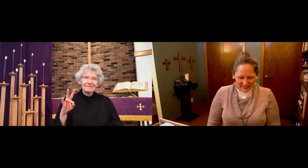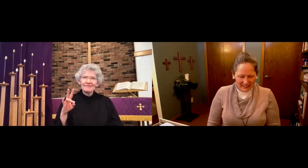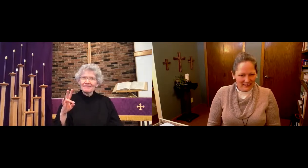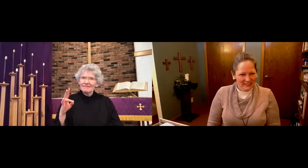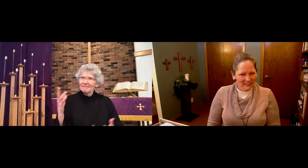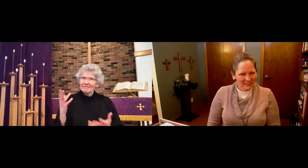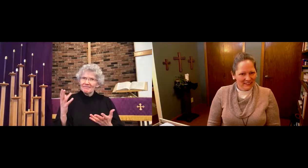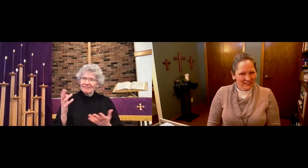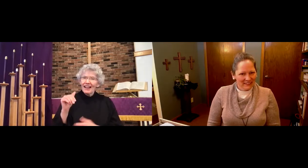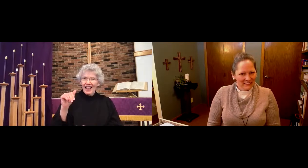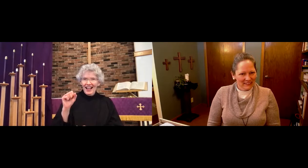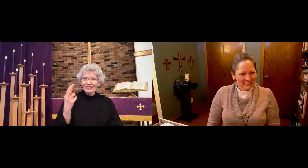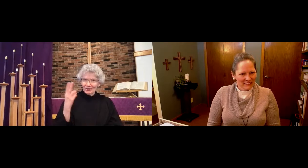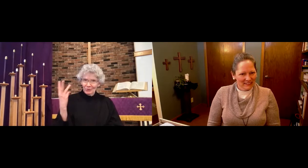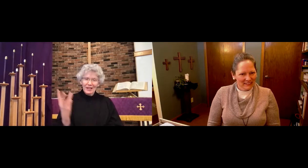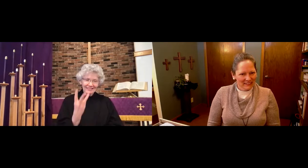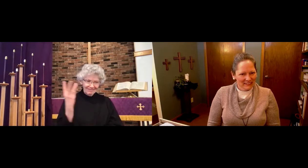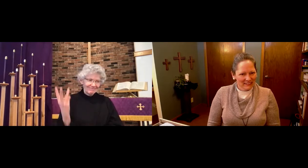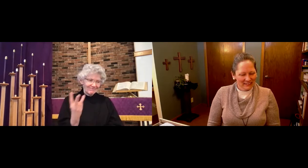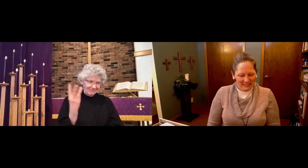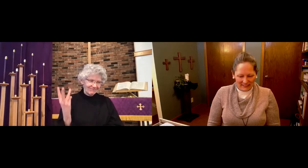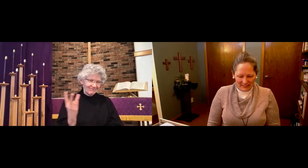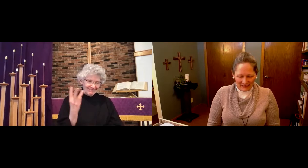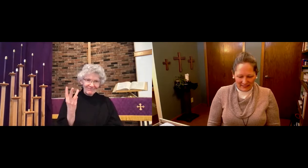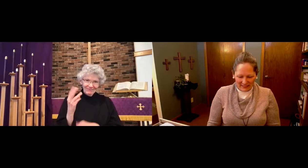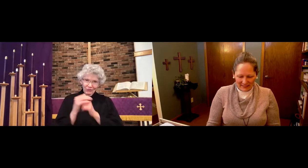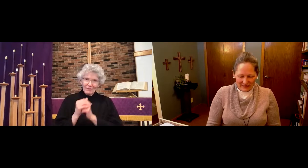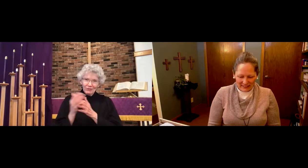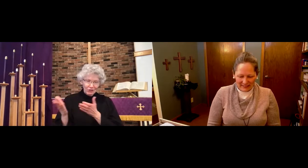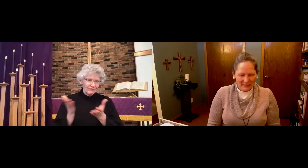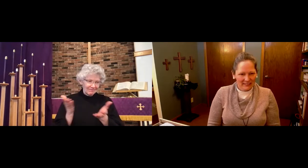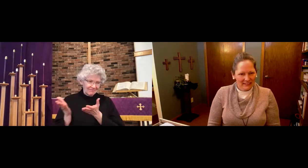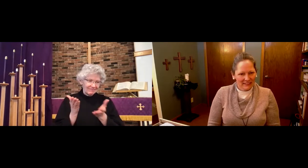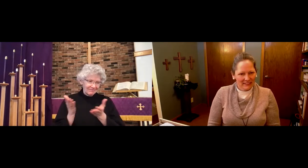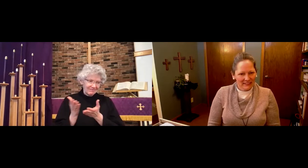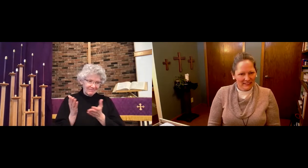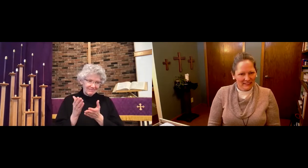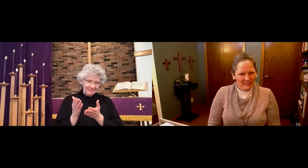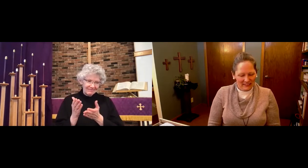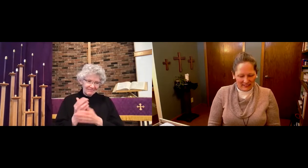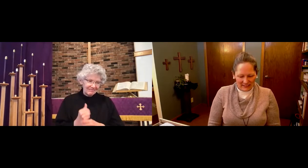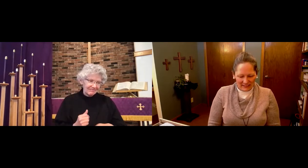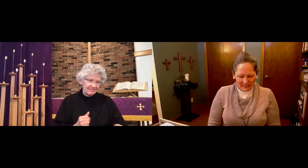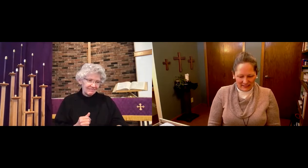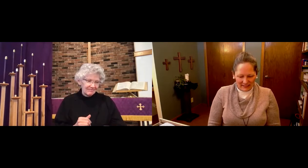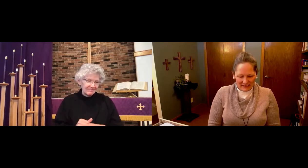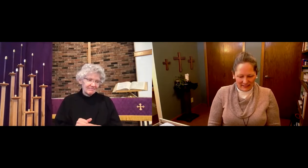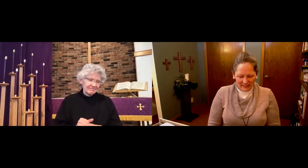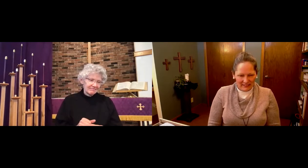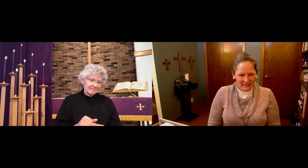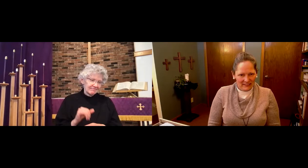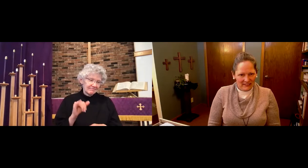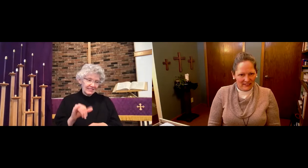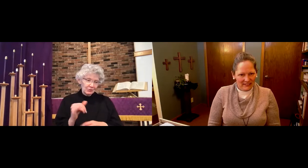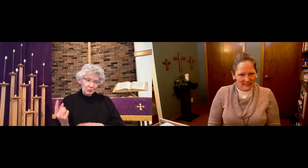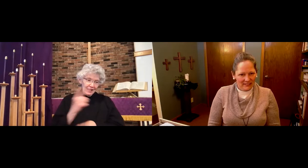Dorothy's saying, today is Wednesday, February 17th. And today we have our Ash Wednesday worship service.